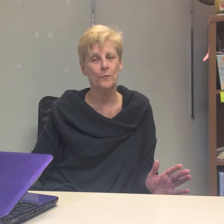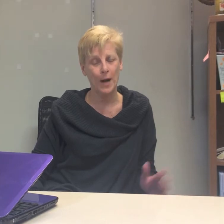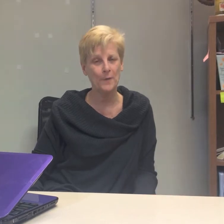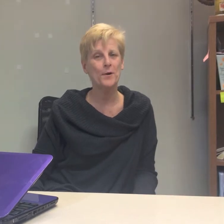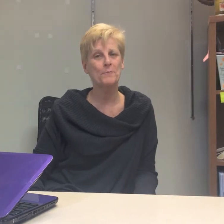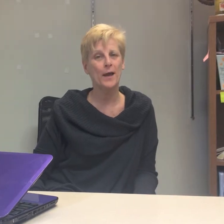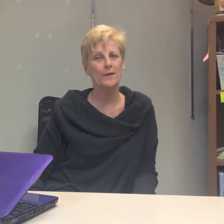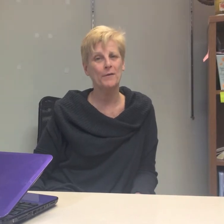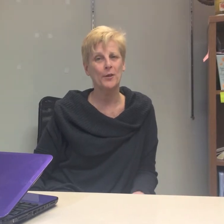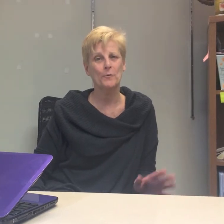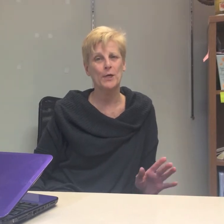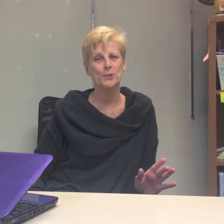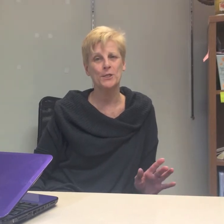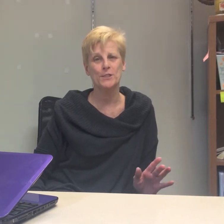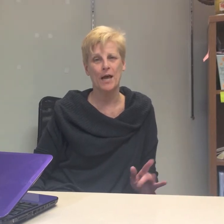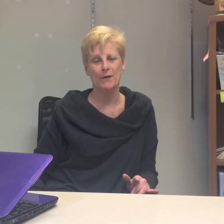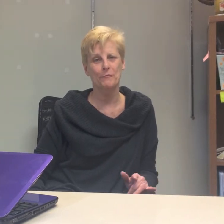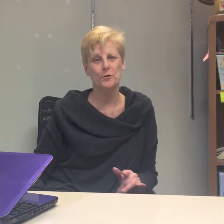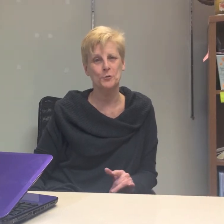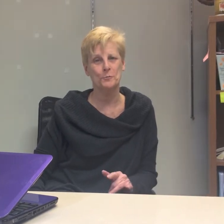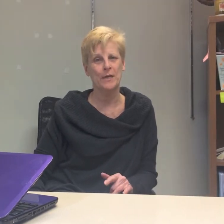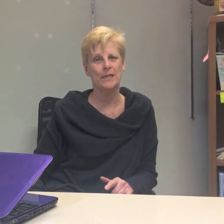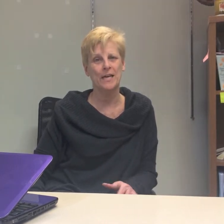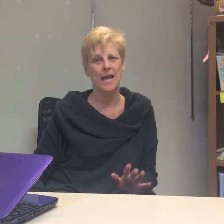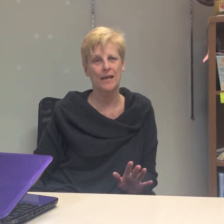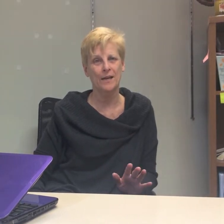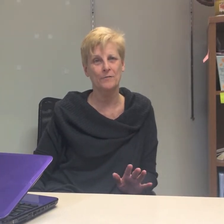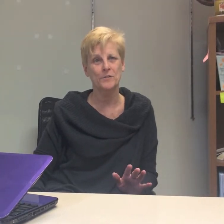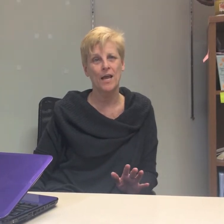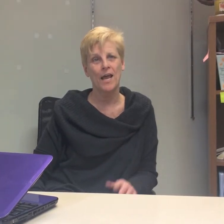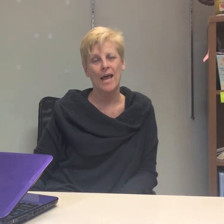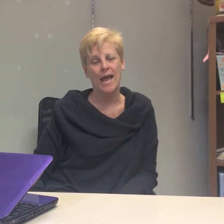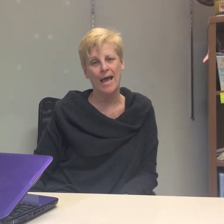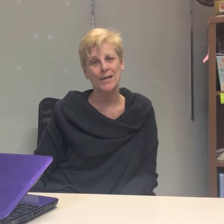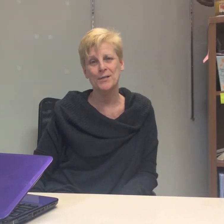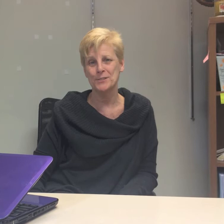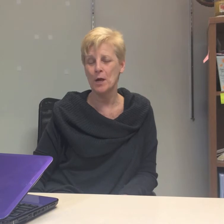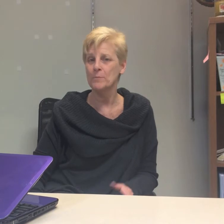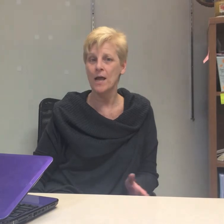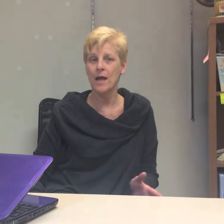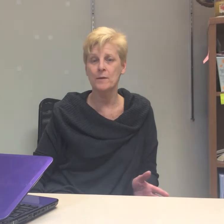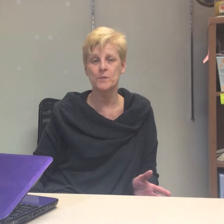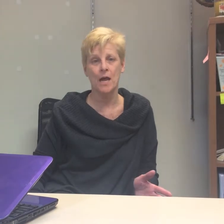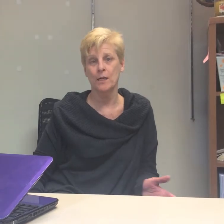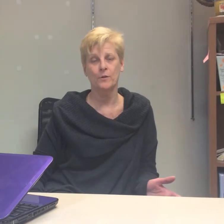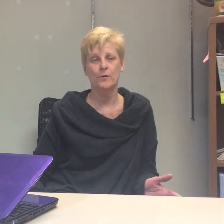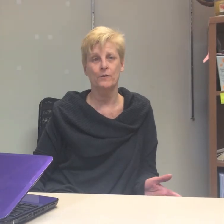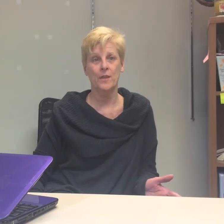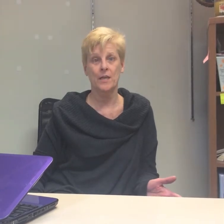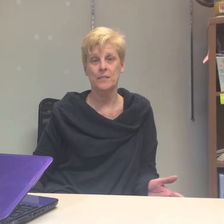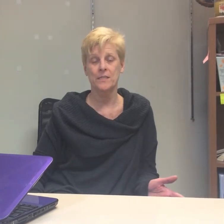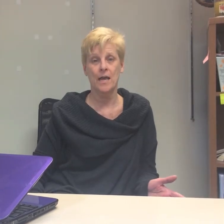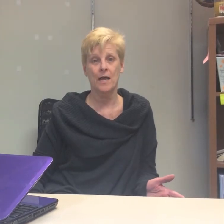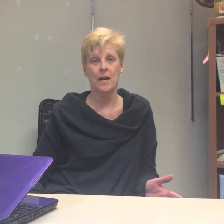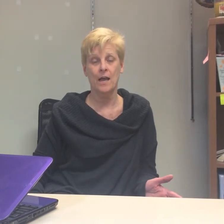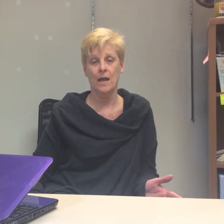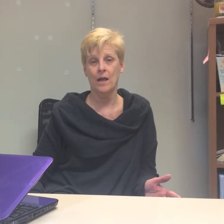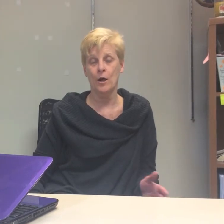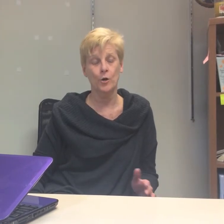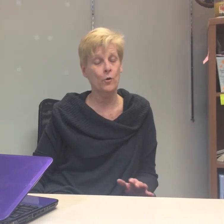I read my evaluations, I first read the negatives. And sometimes I learn things that annoy